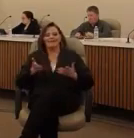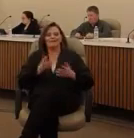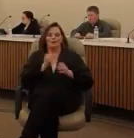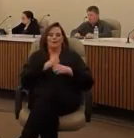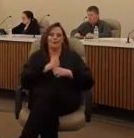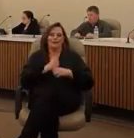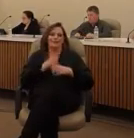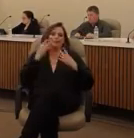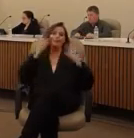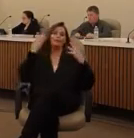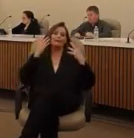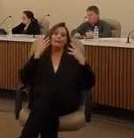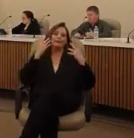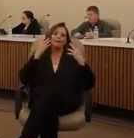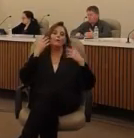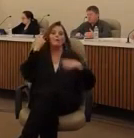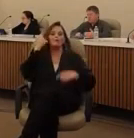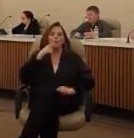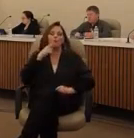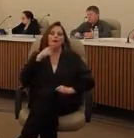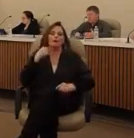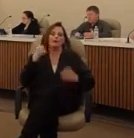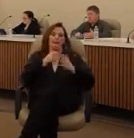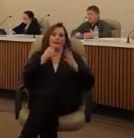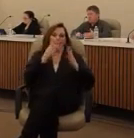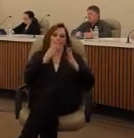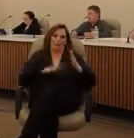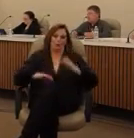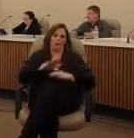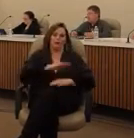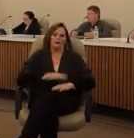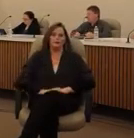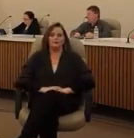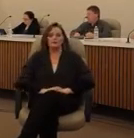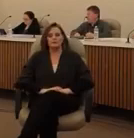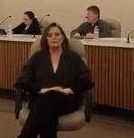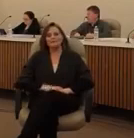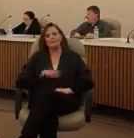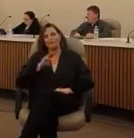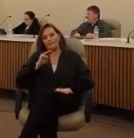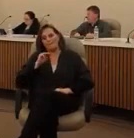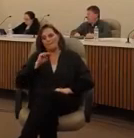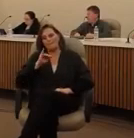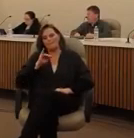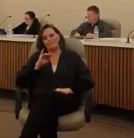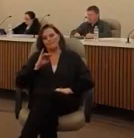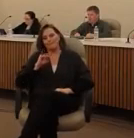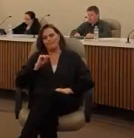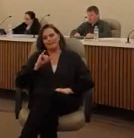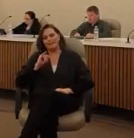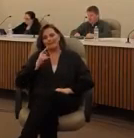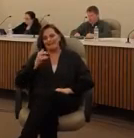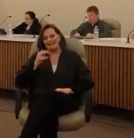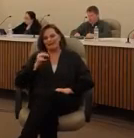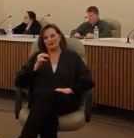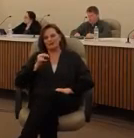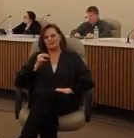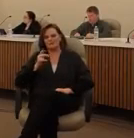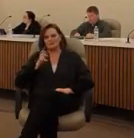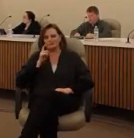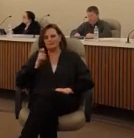more neighborhood friendly, perhaps. Well, it's mitigation, just not of a significant impact. Yeah, because I don't think this Significant project has any,